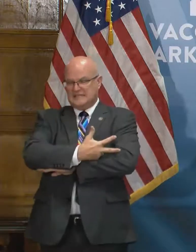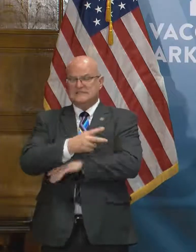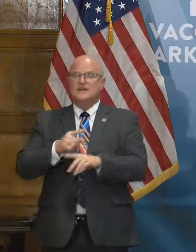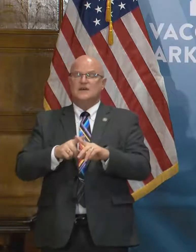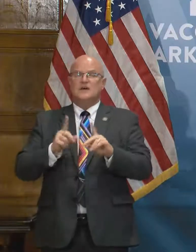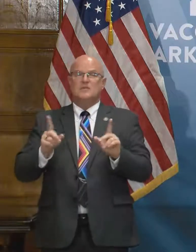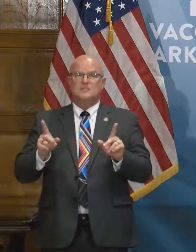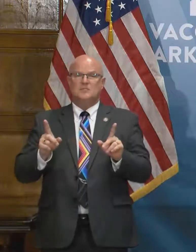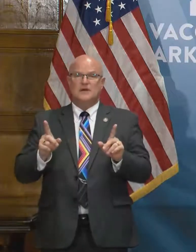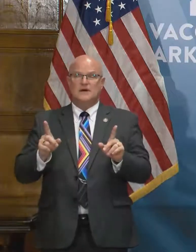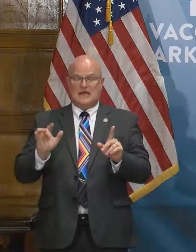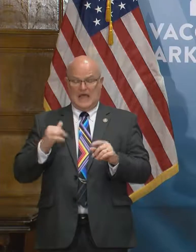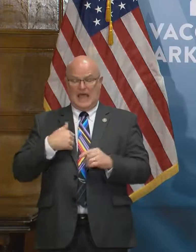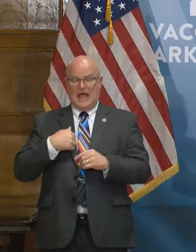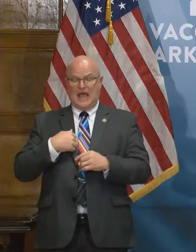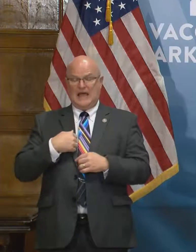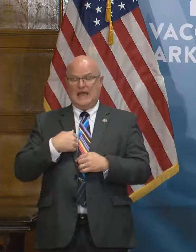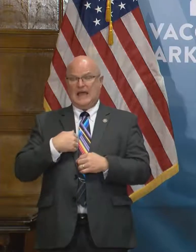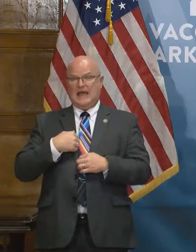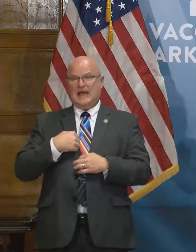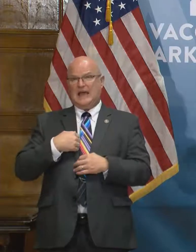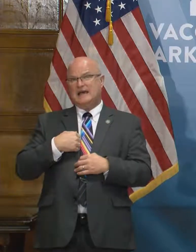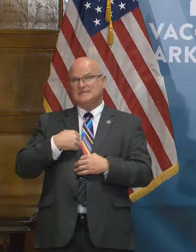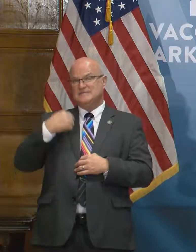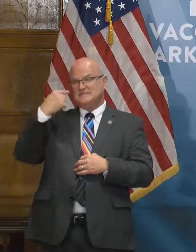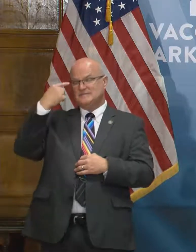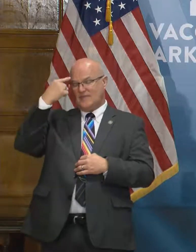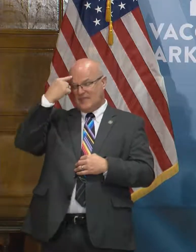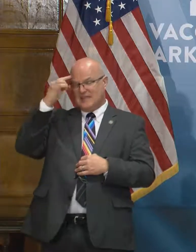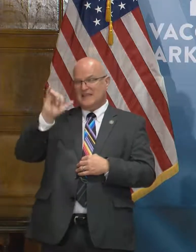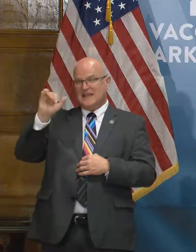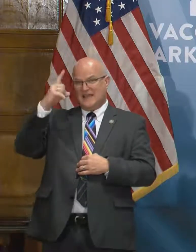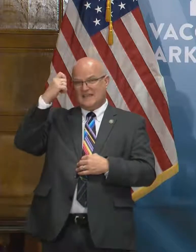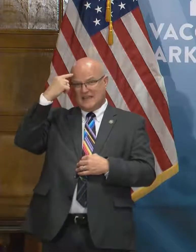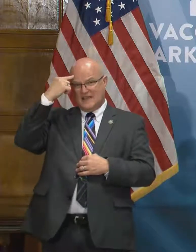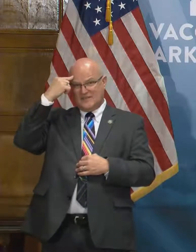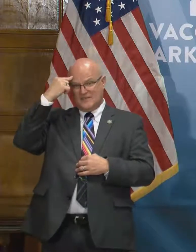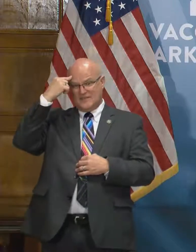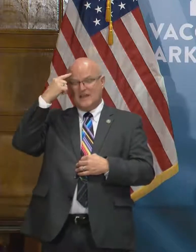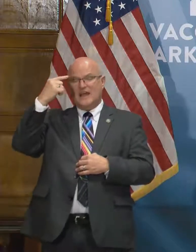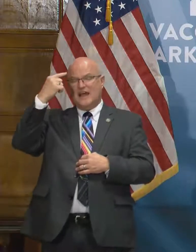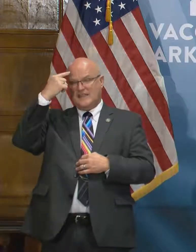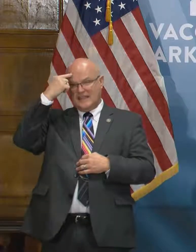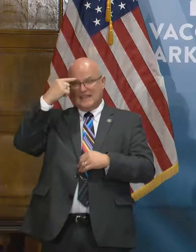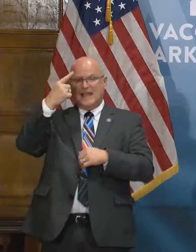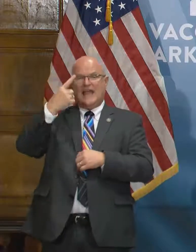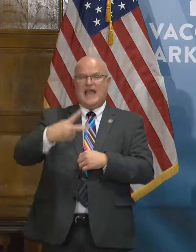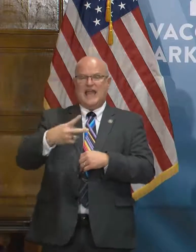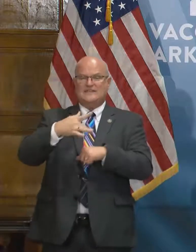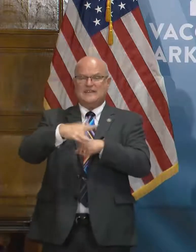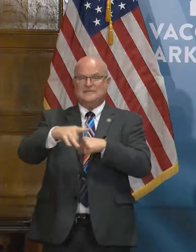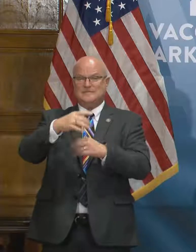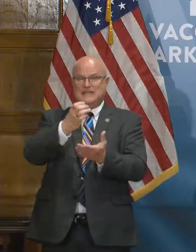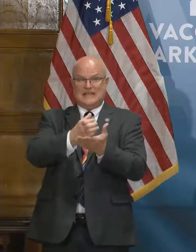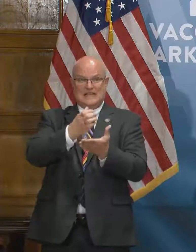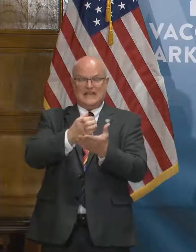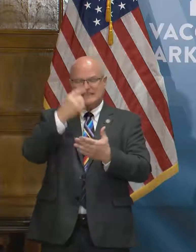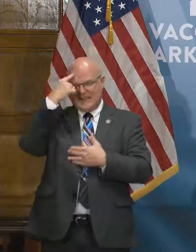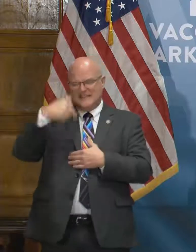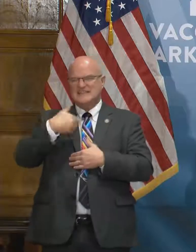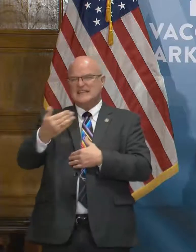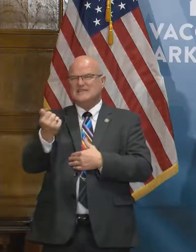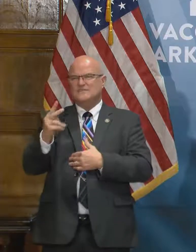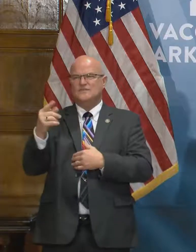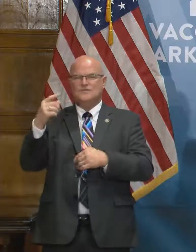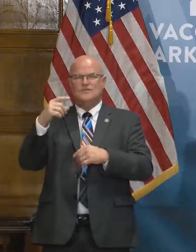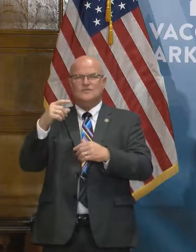But unlike the governor, I tend to be a half empty glass, and I think that we're going to see more cases in the next few days. So we